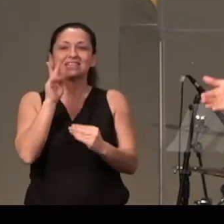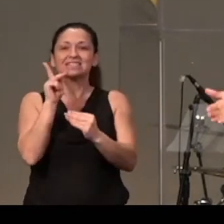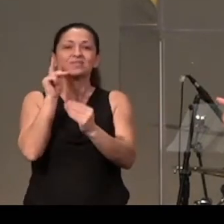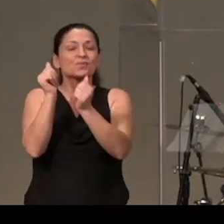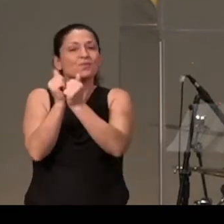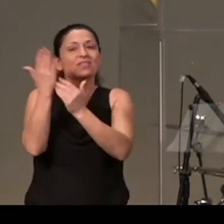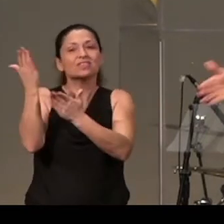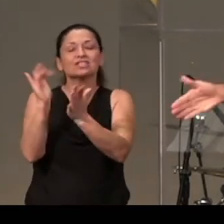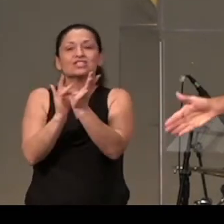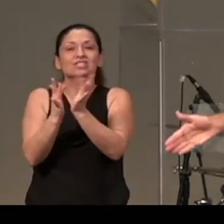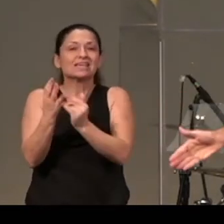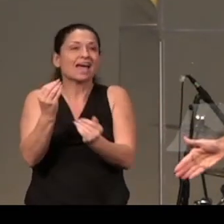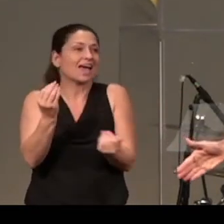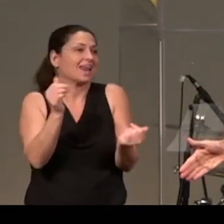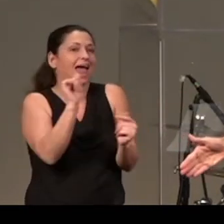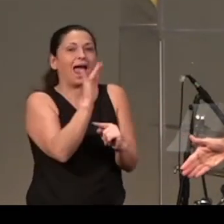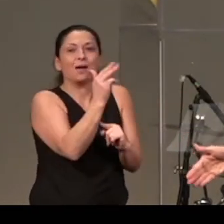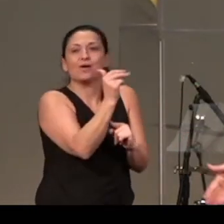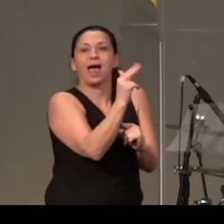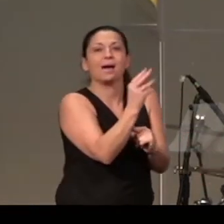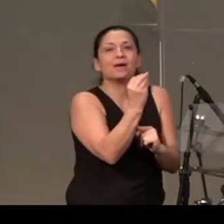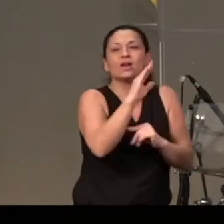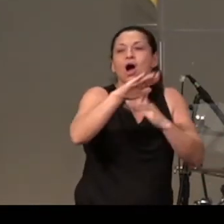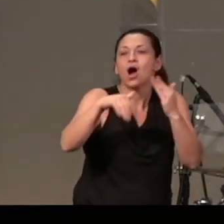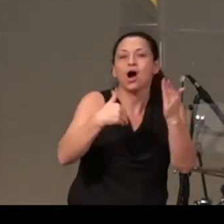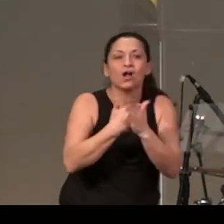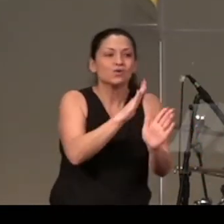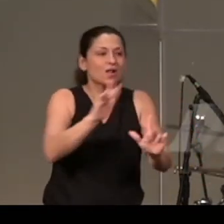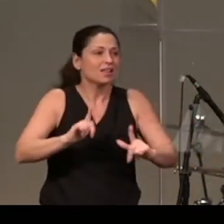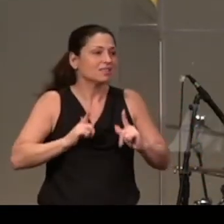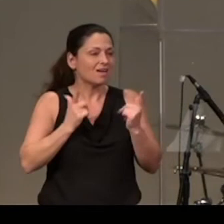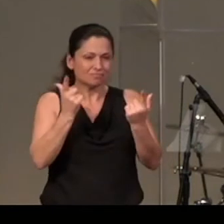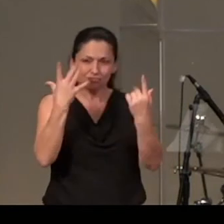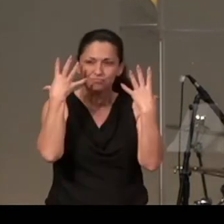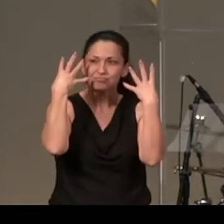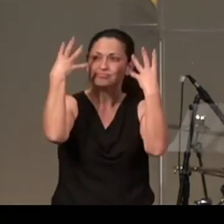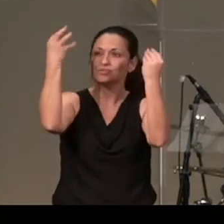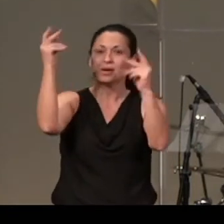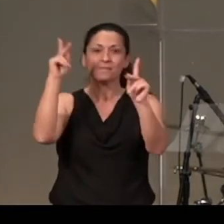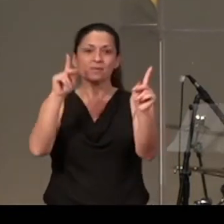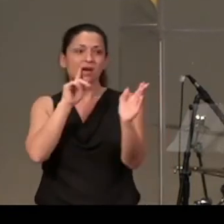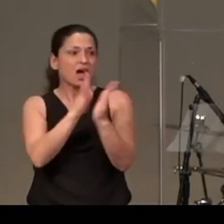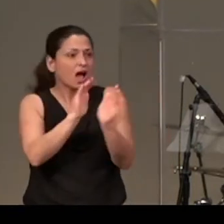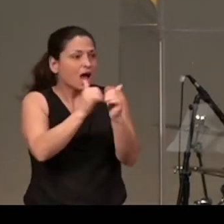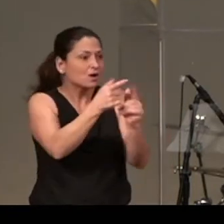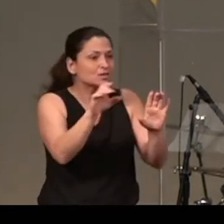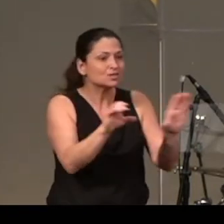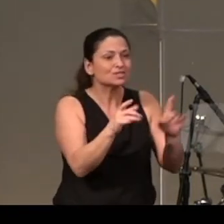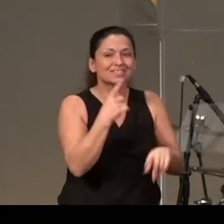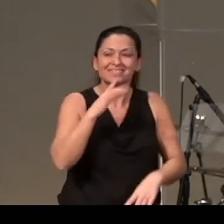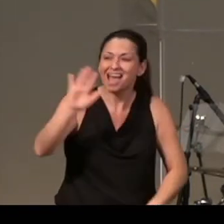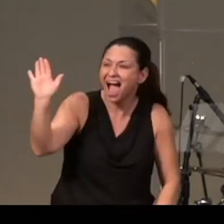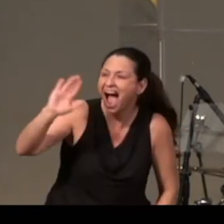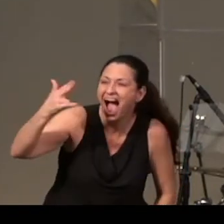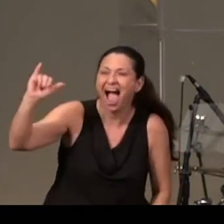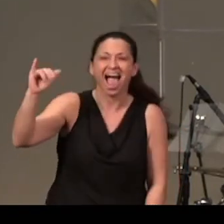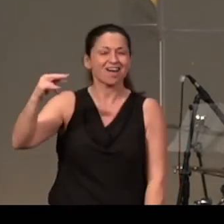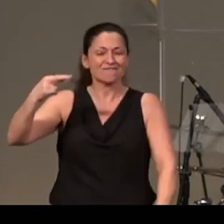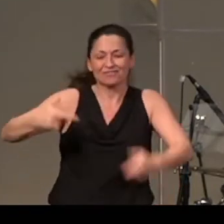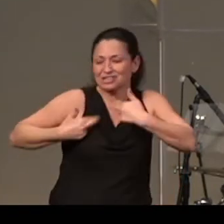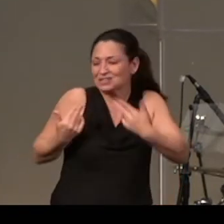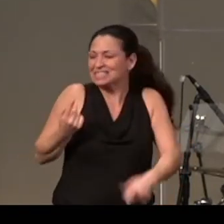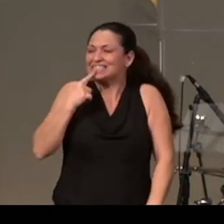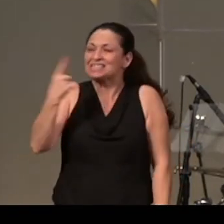of life. Imagine this week, you go out and people say, how are you? And you say, I am rejoicing and I am